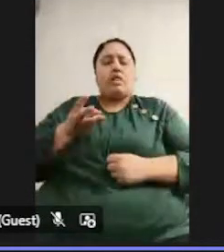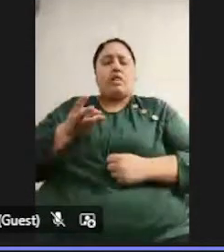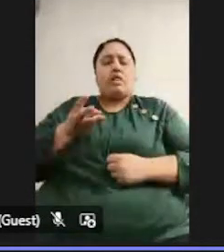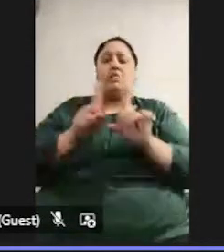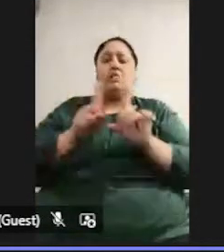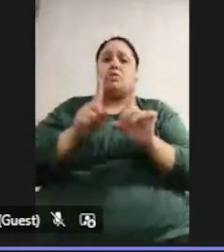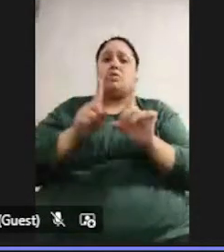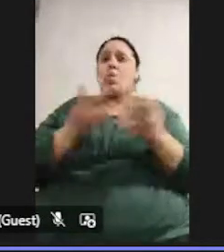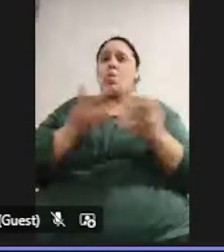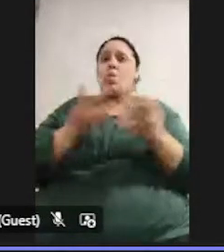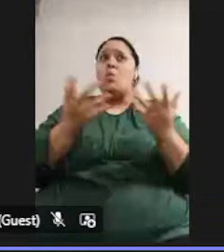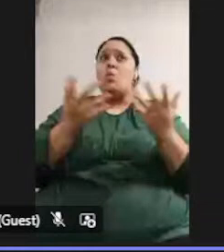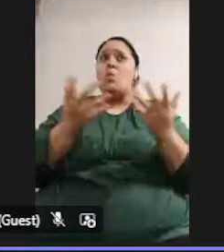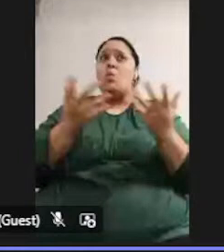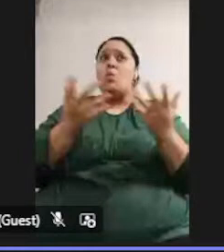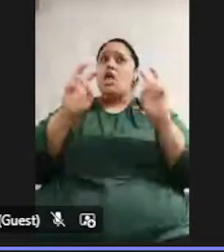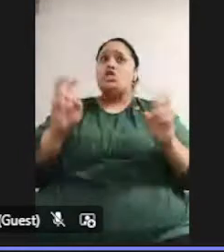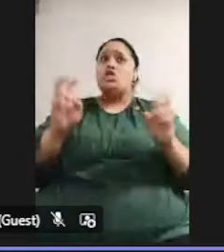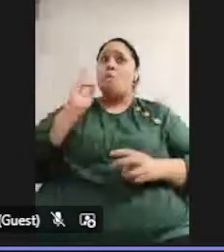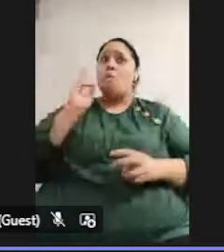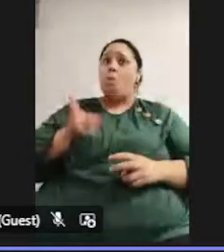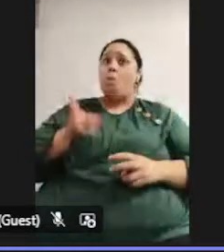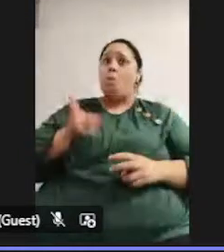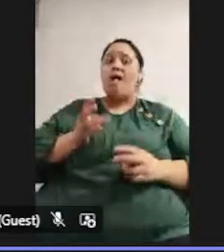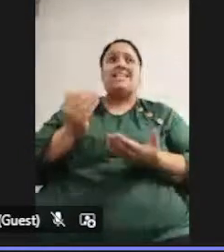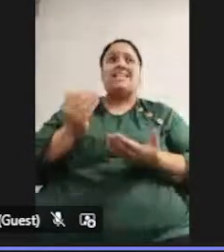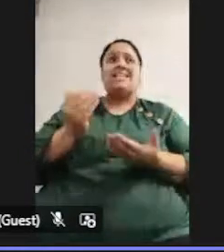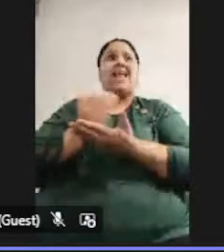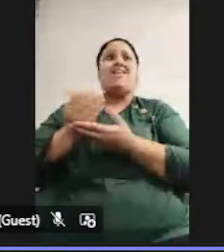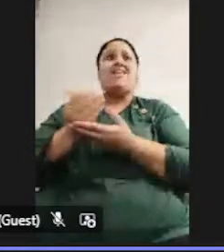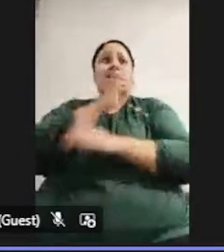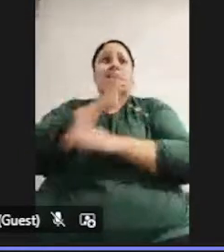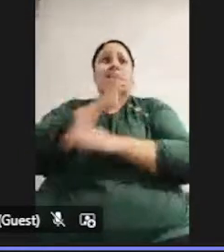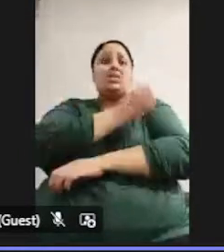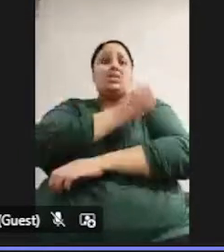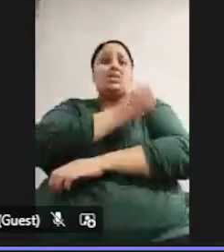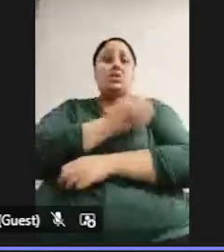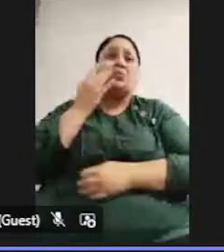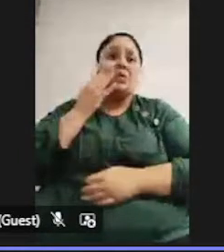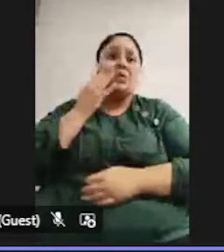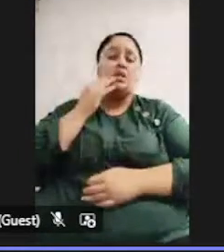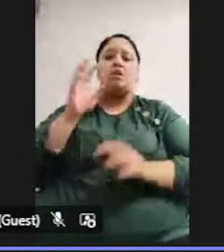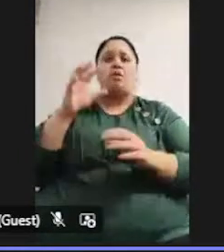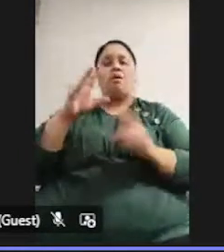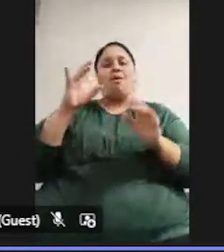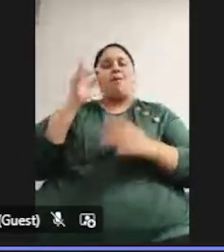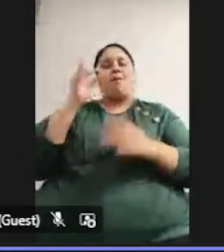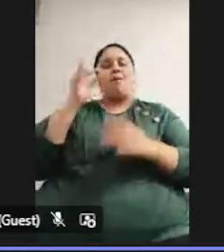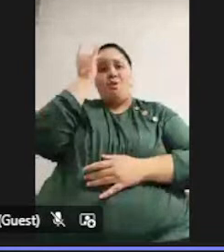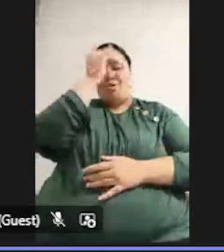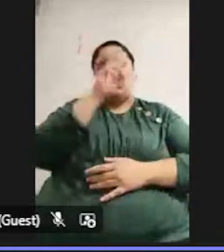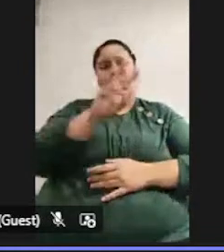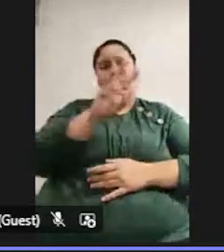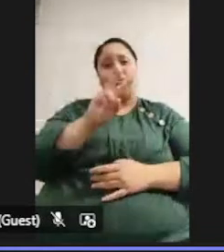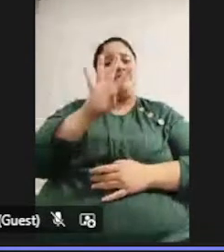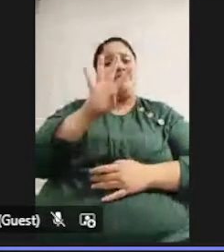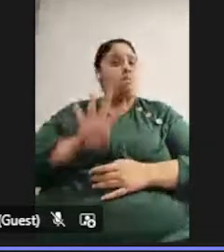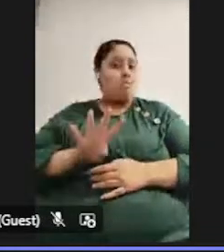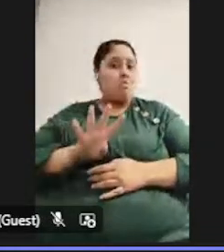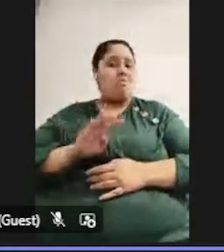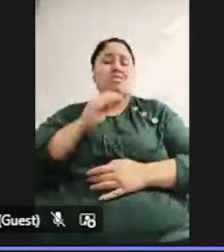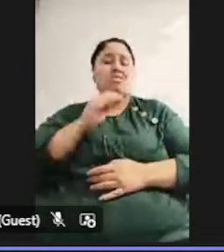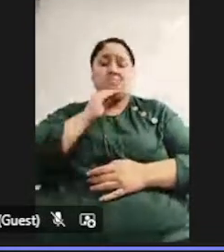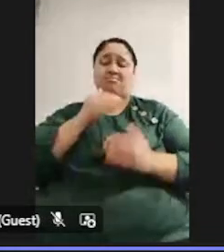will possibly meet the reserve, it's going to be in about March 2024. So I think we're in for quite a difficult